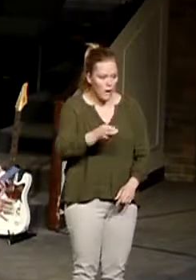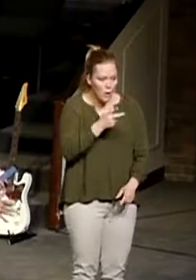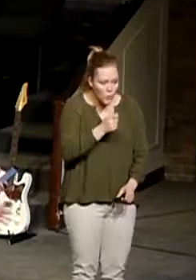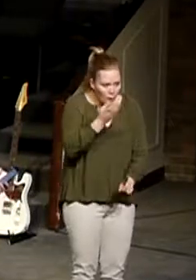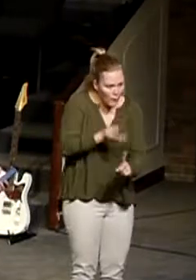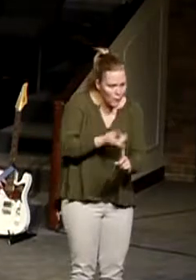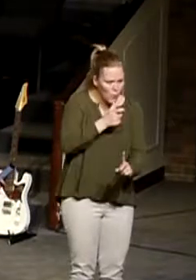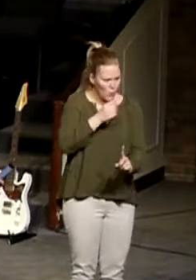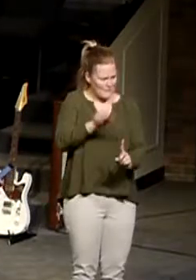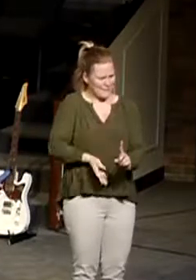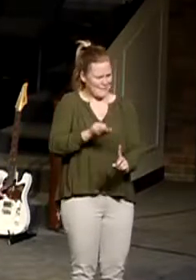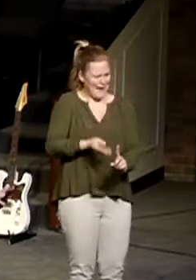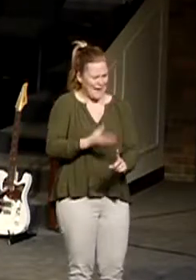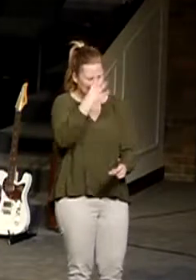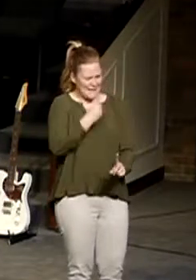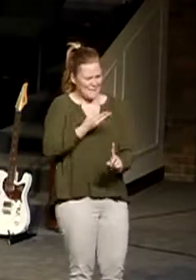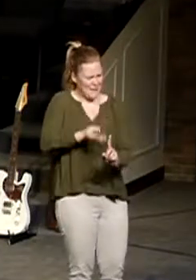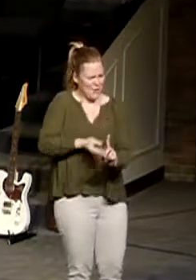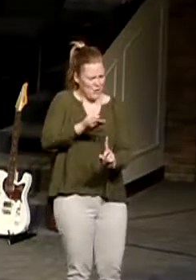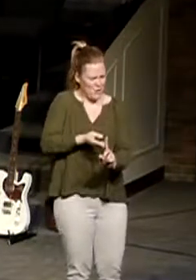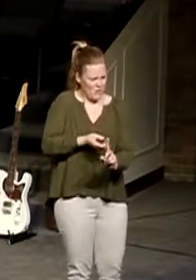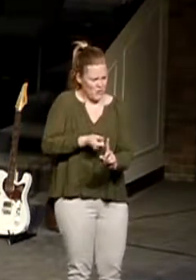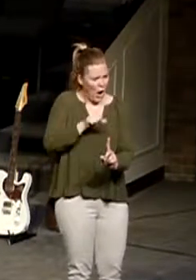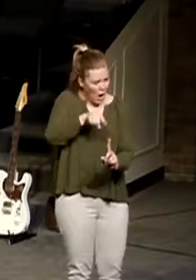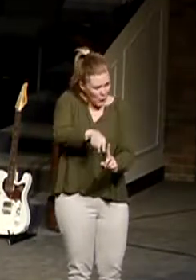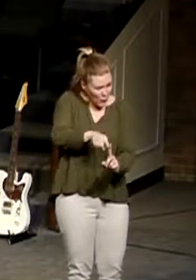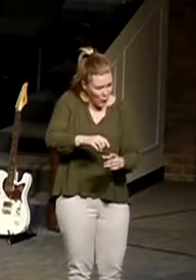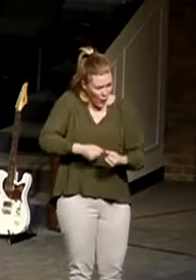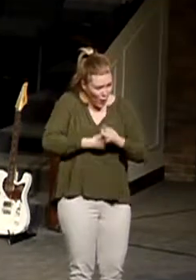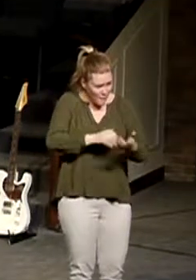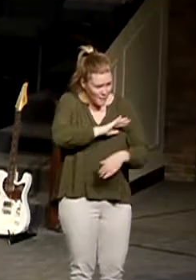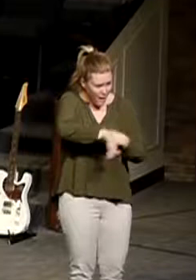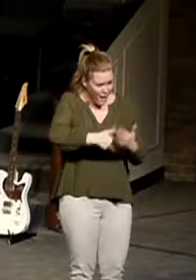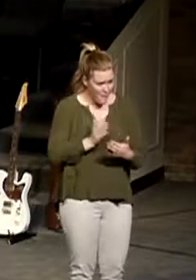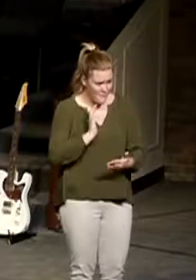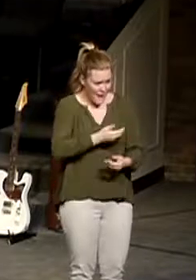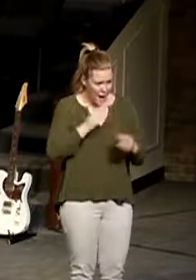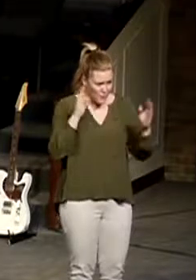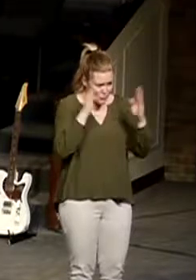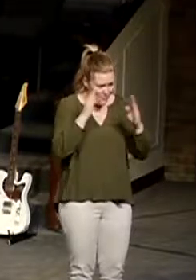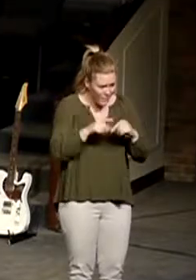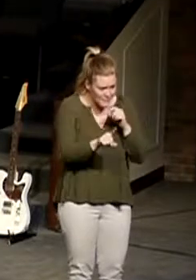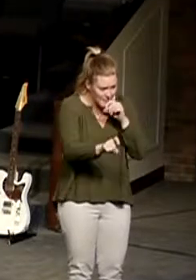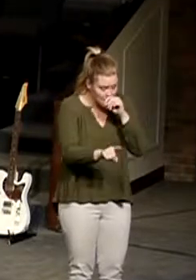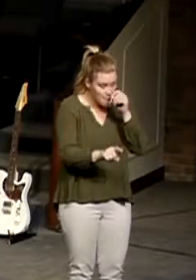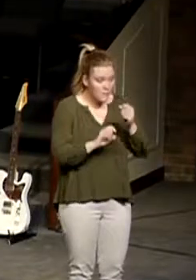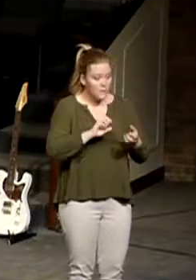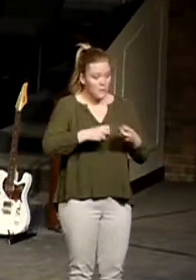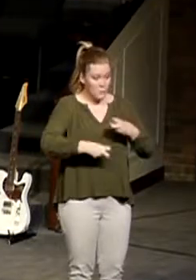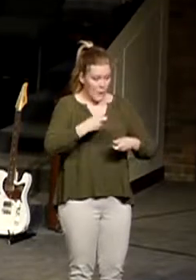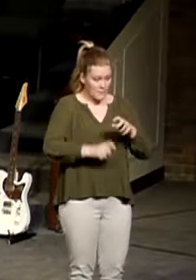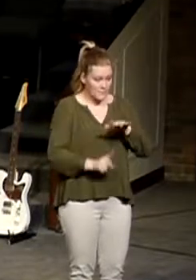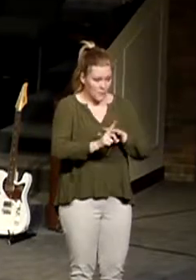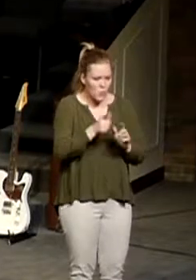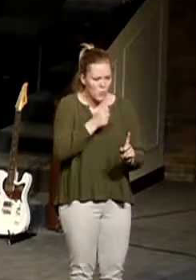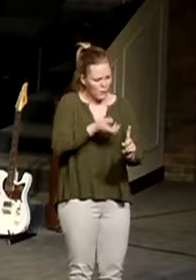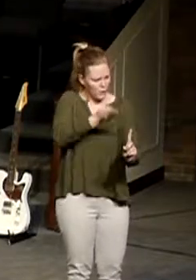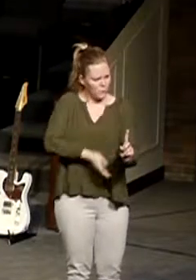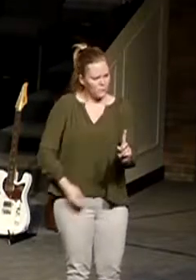who is this guy? I've been sleeping down here. Are you the cause of all of our troubles? And when crisis comes, people are going to say, "Who are you? Who are you? What are you all